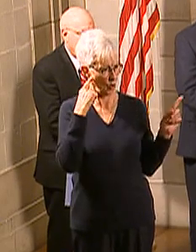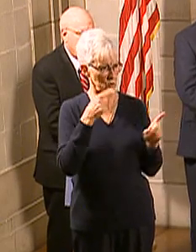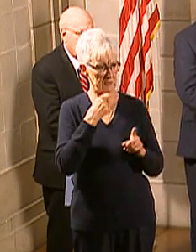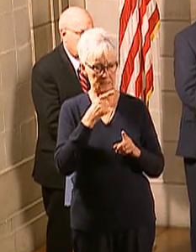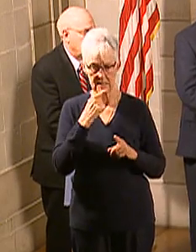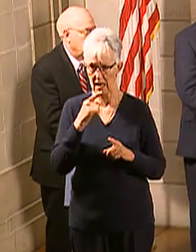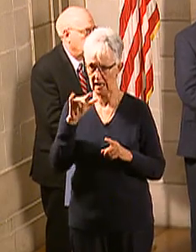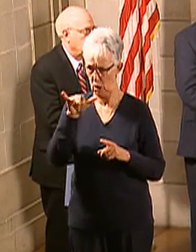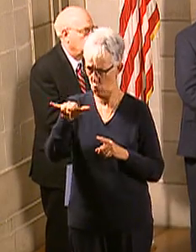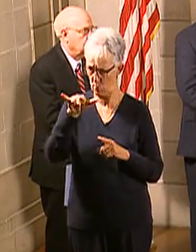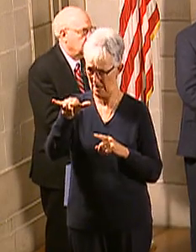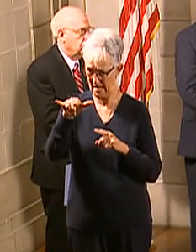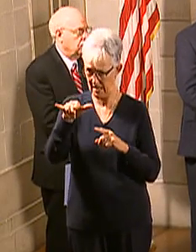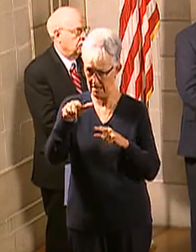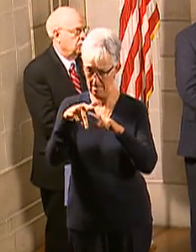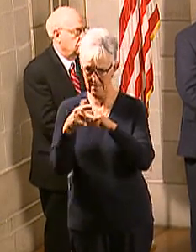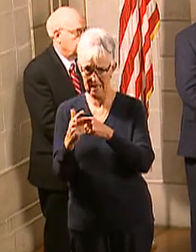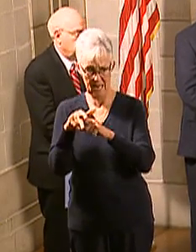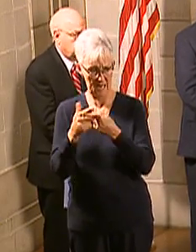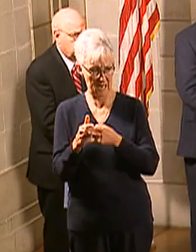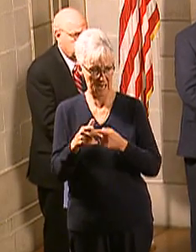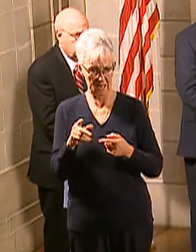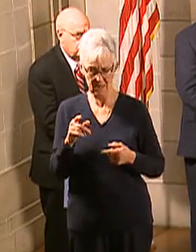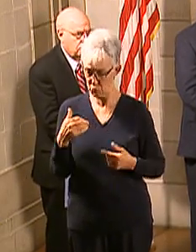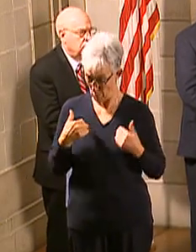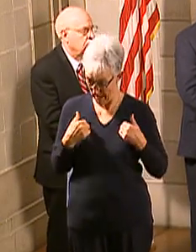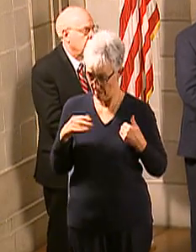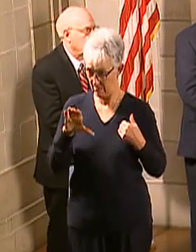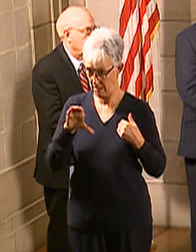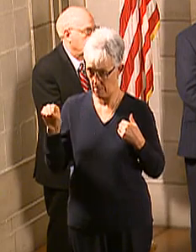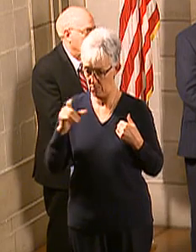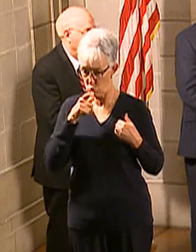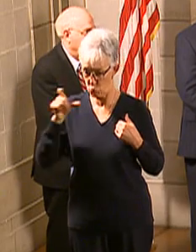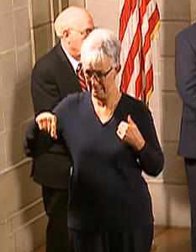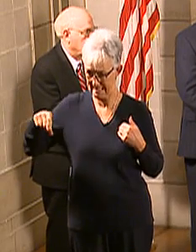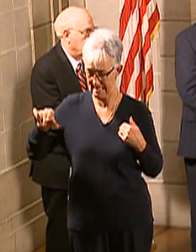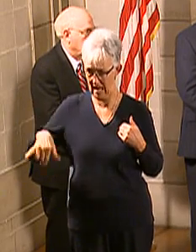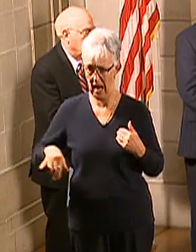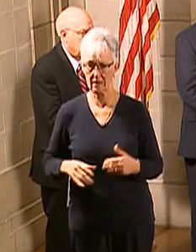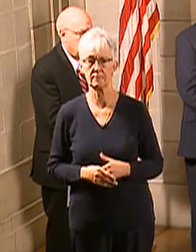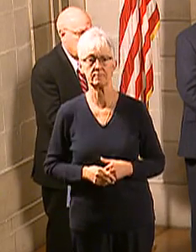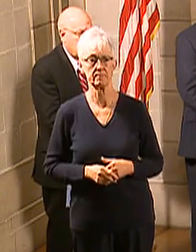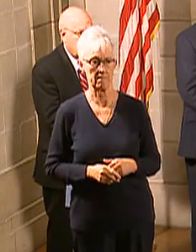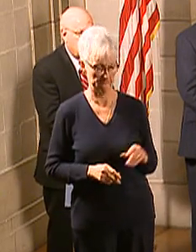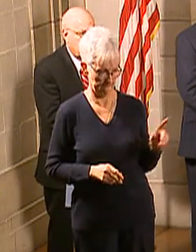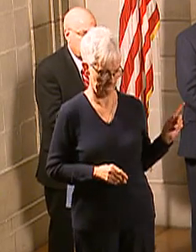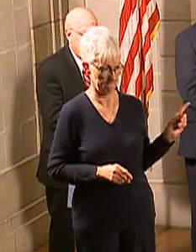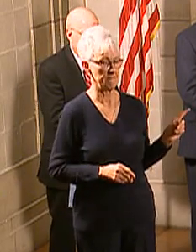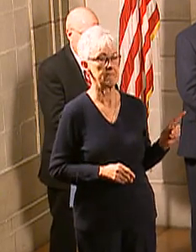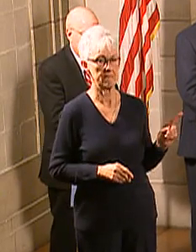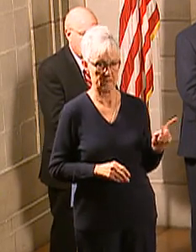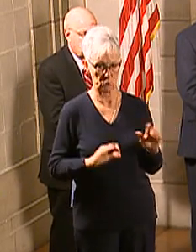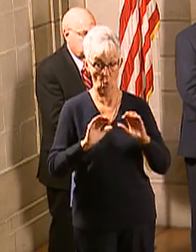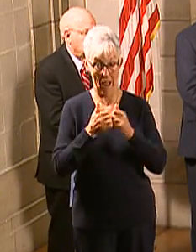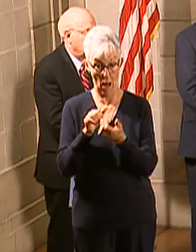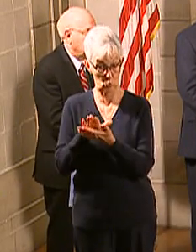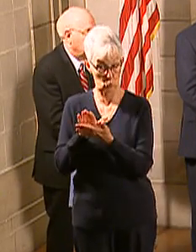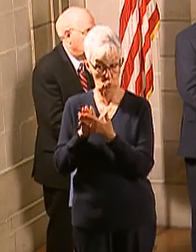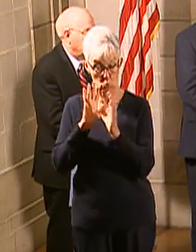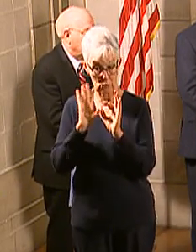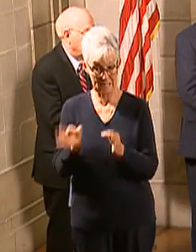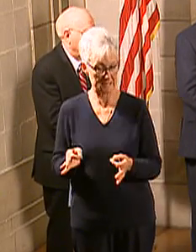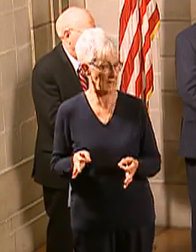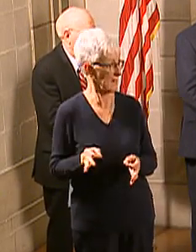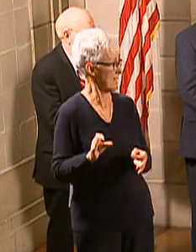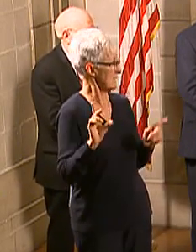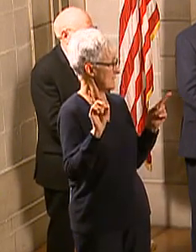there a company that needs them and said we need them, or? Yeah, so the question was, how does a school decide what apprenticeship programs to create? And Dan, I think